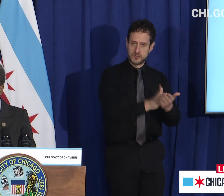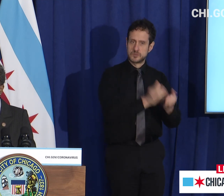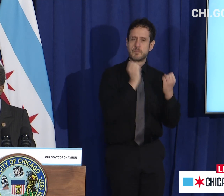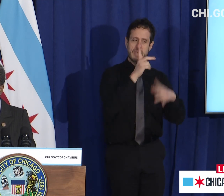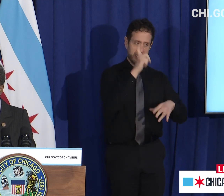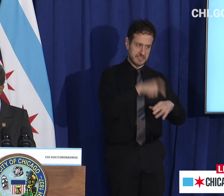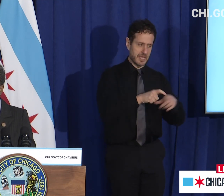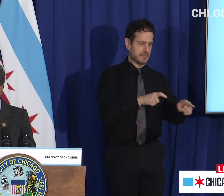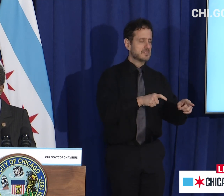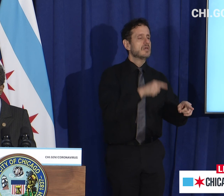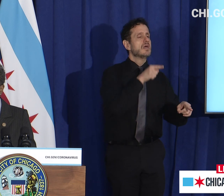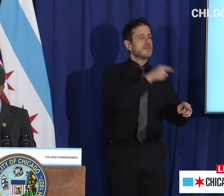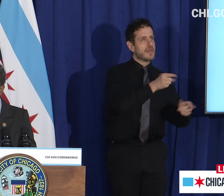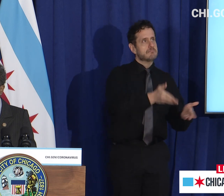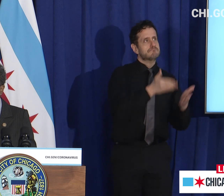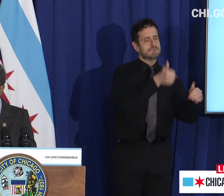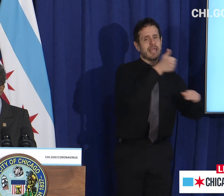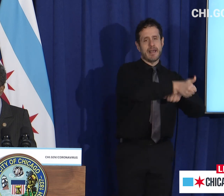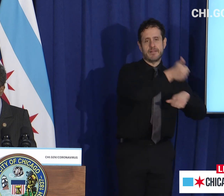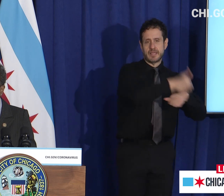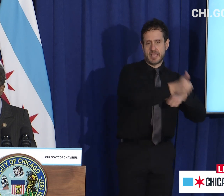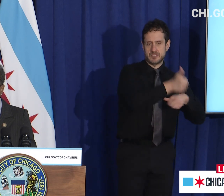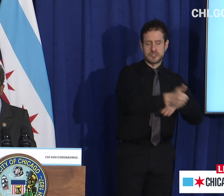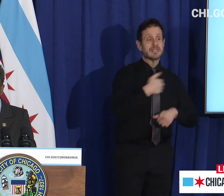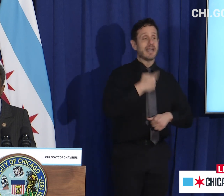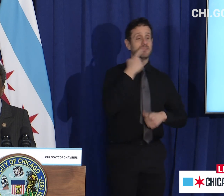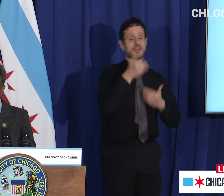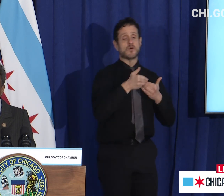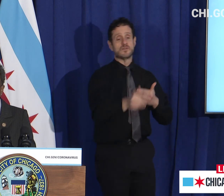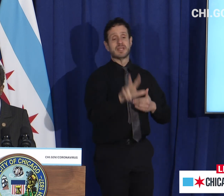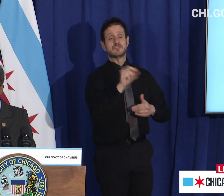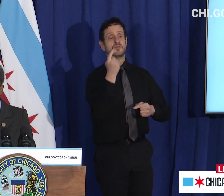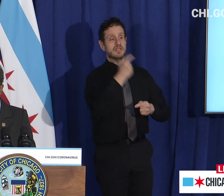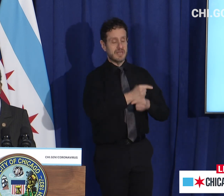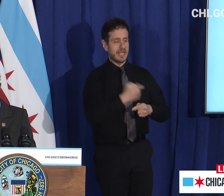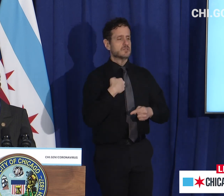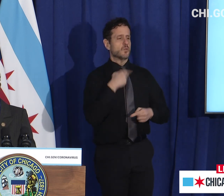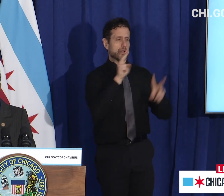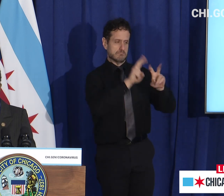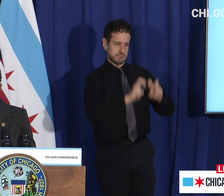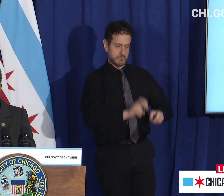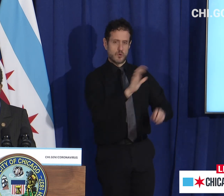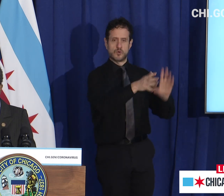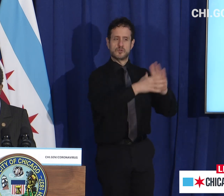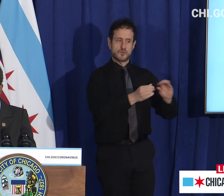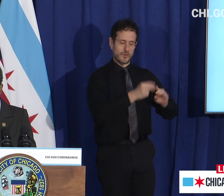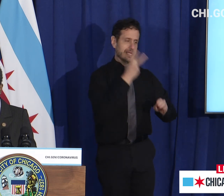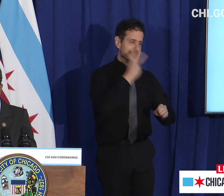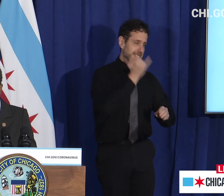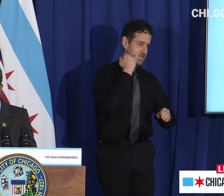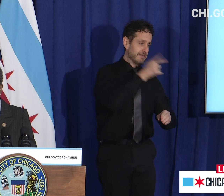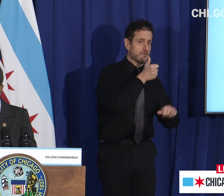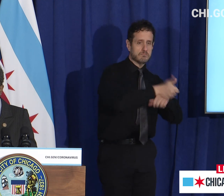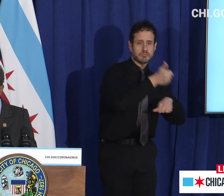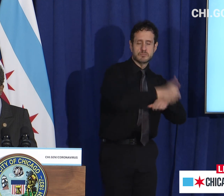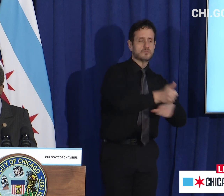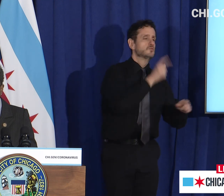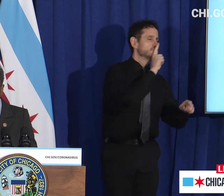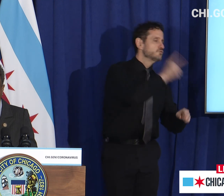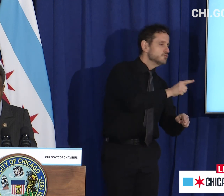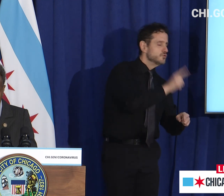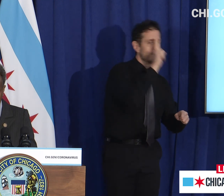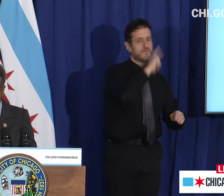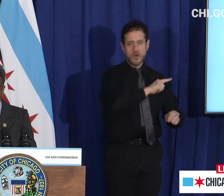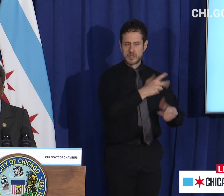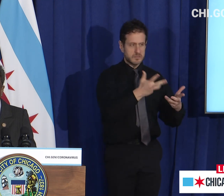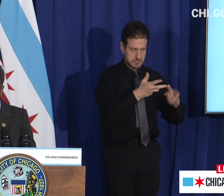the allegations that Ms. Donald has made and the truth or not of them. And I won't say more about this